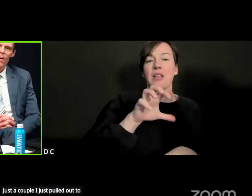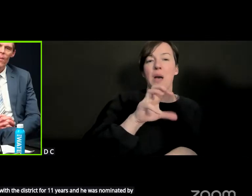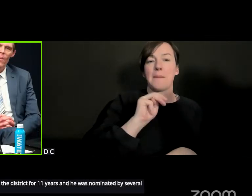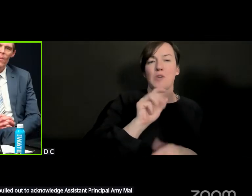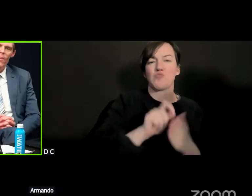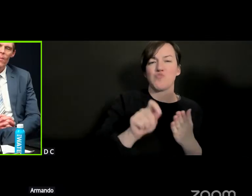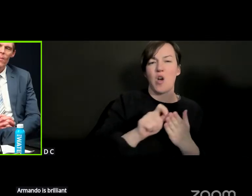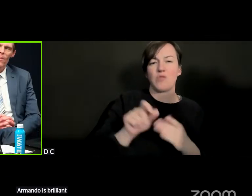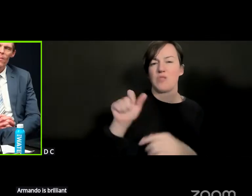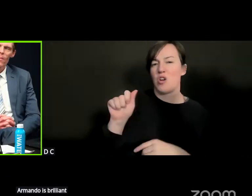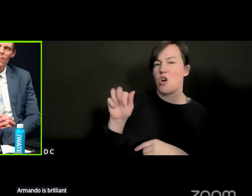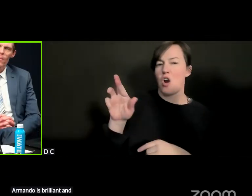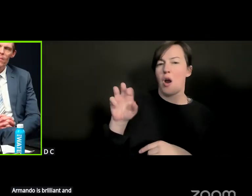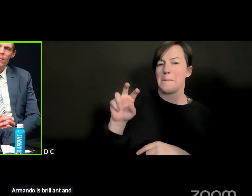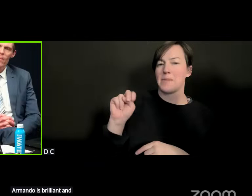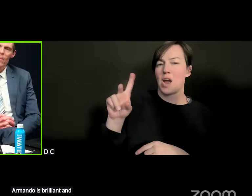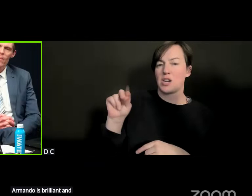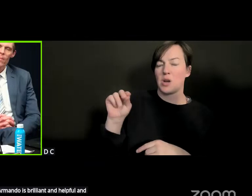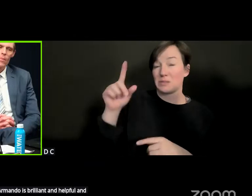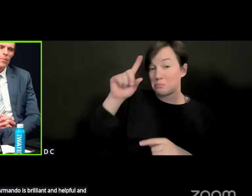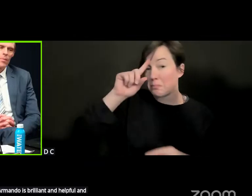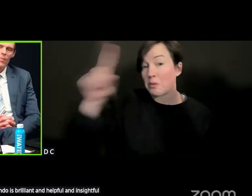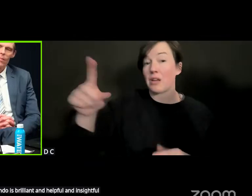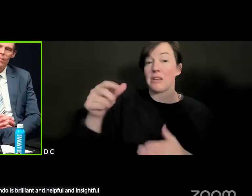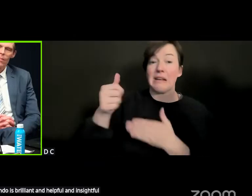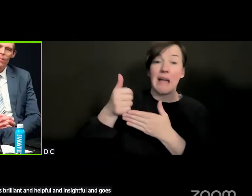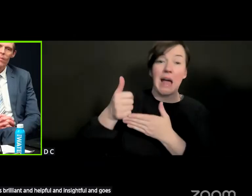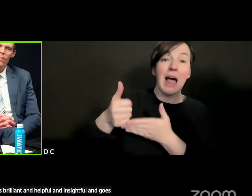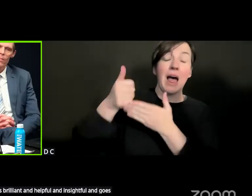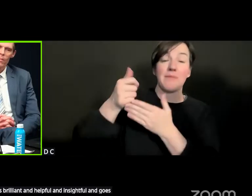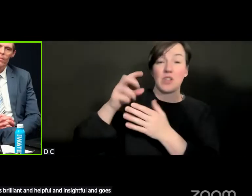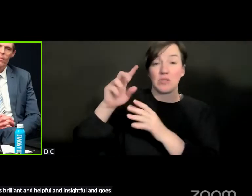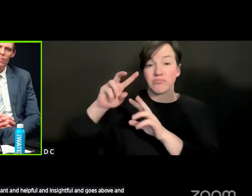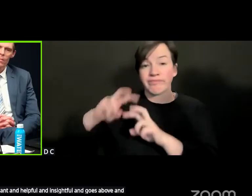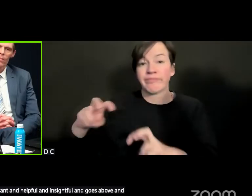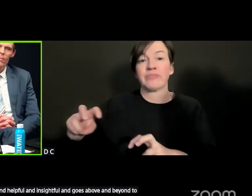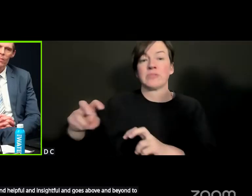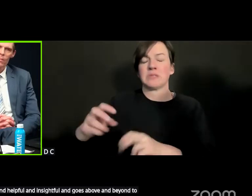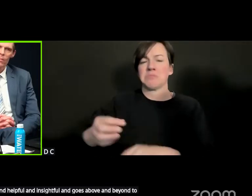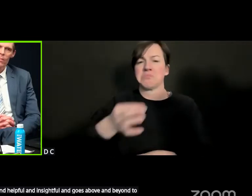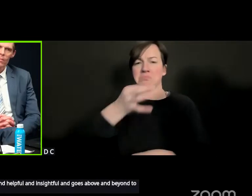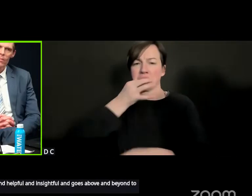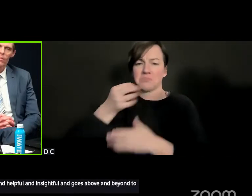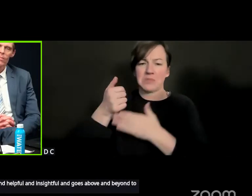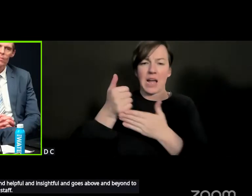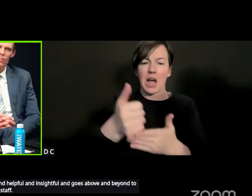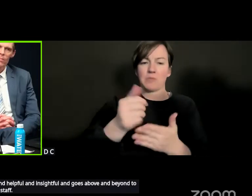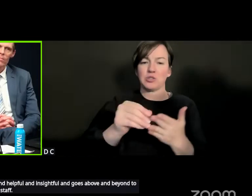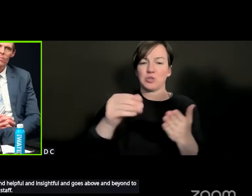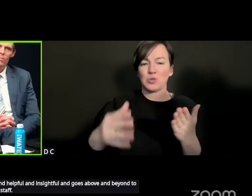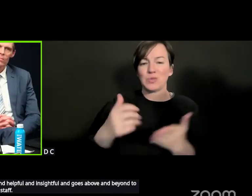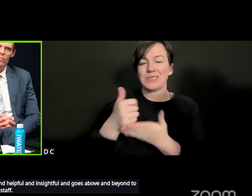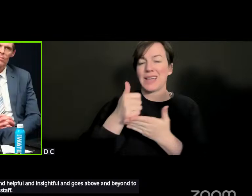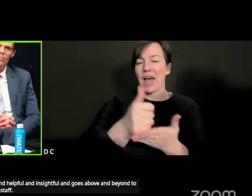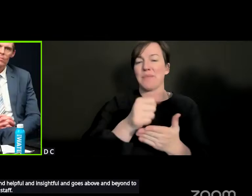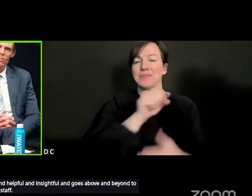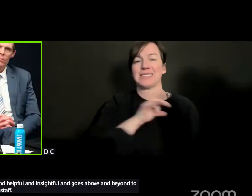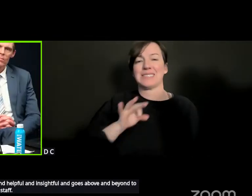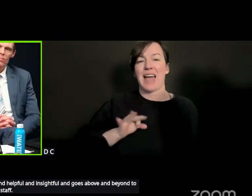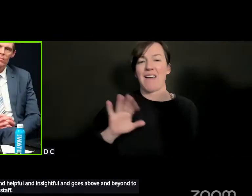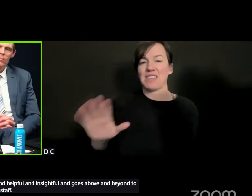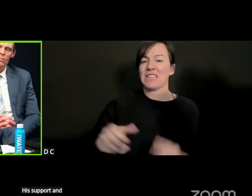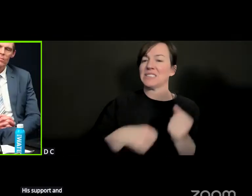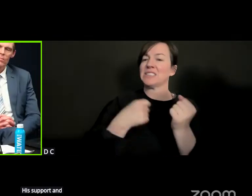brilliant and helpful and insightful and goes above and beyond to support students and staff. His support and expertise